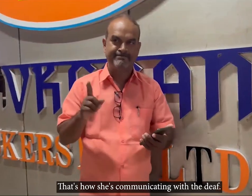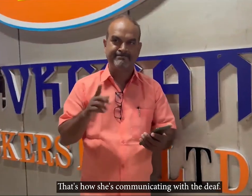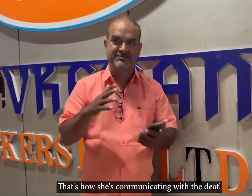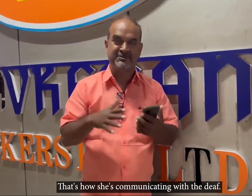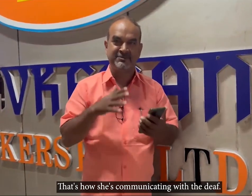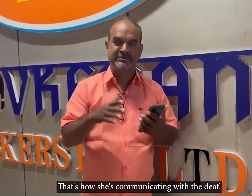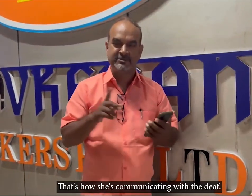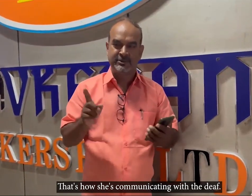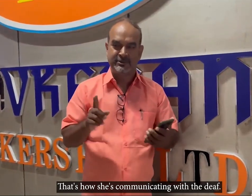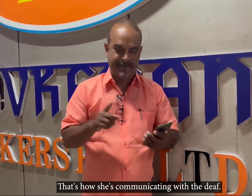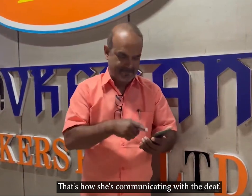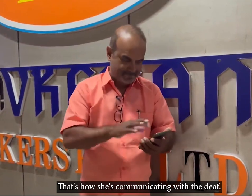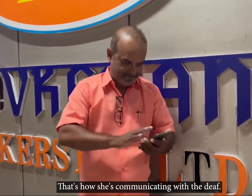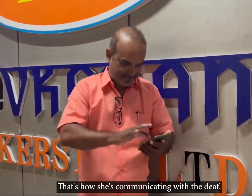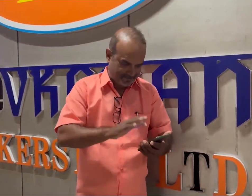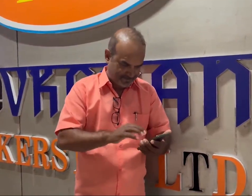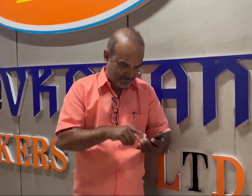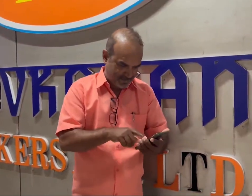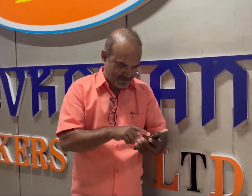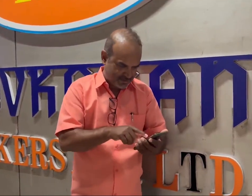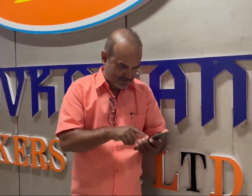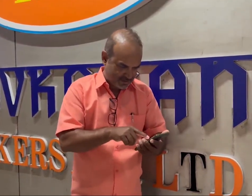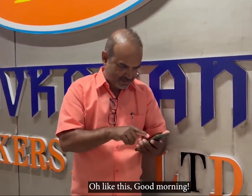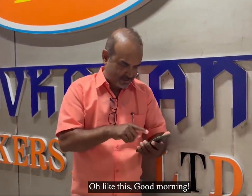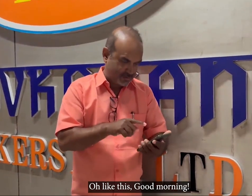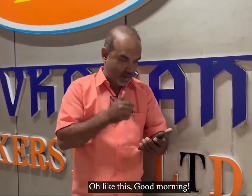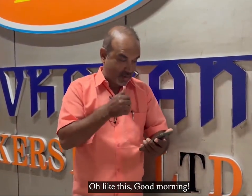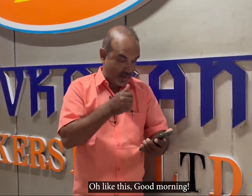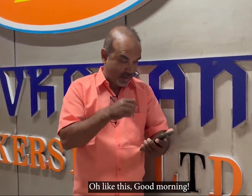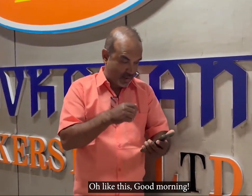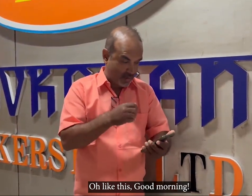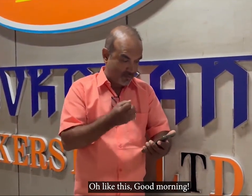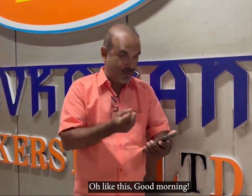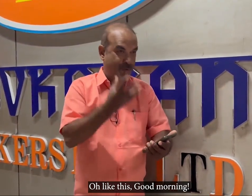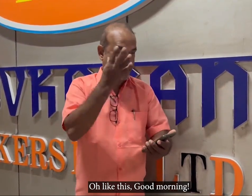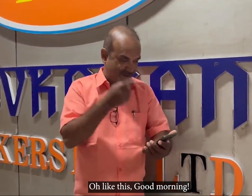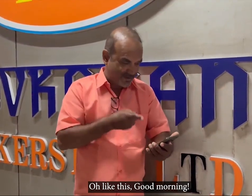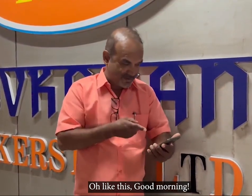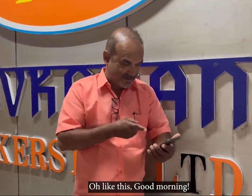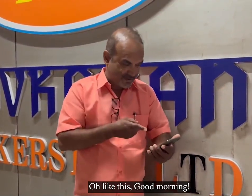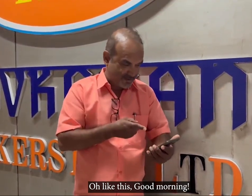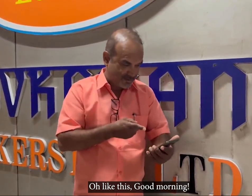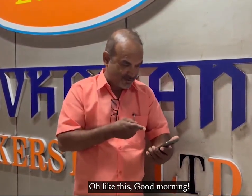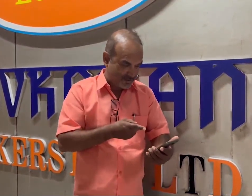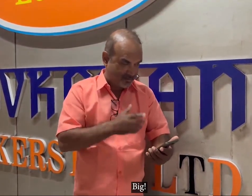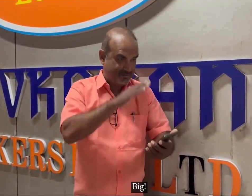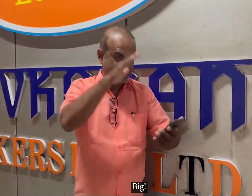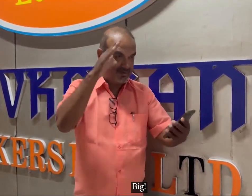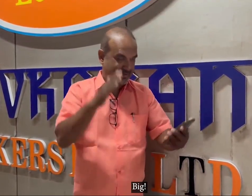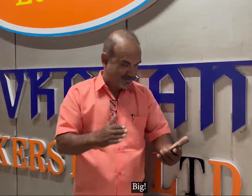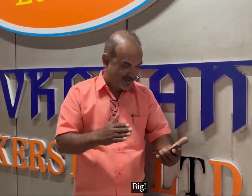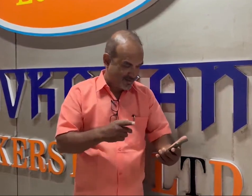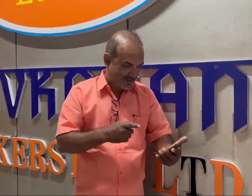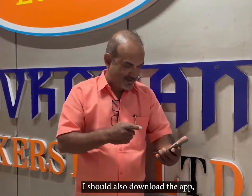That's how she is communicating with the deaf. Oh, like this. Good morning. Beg. I should also download the